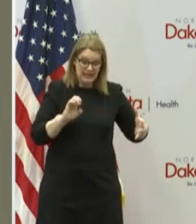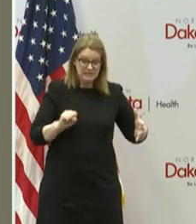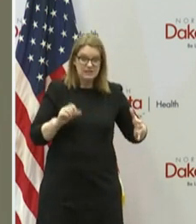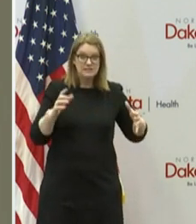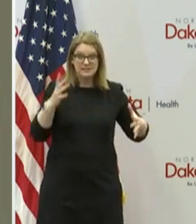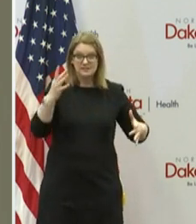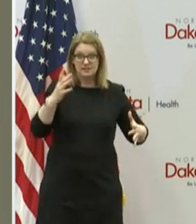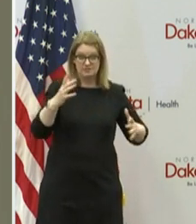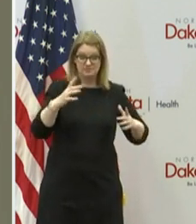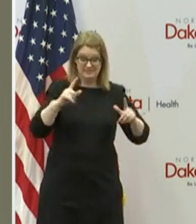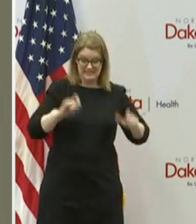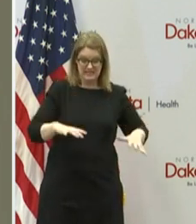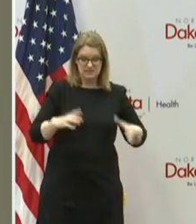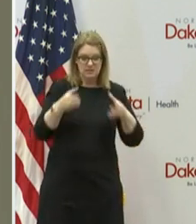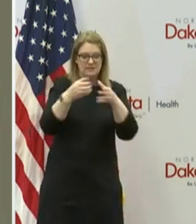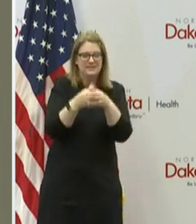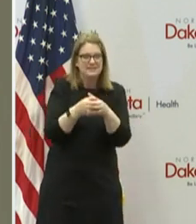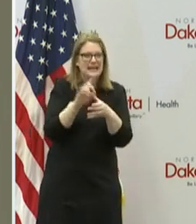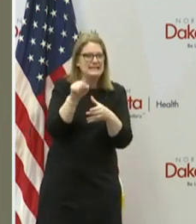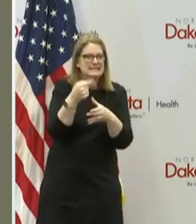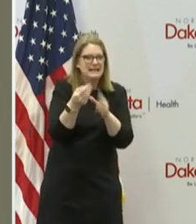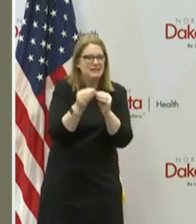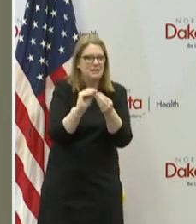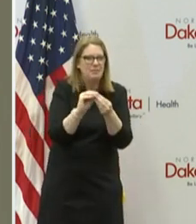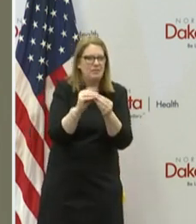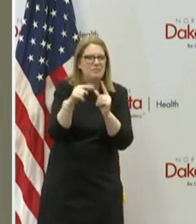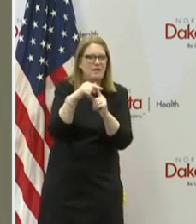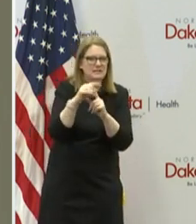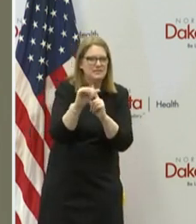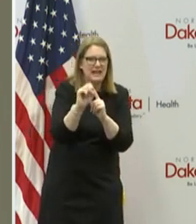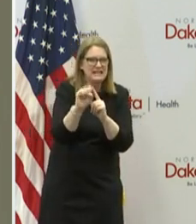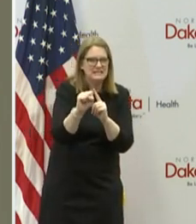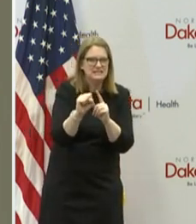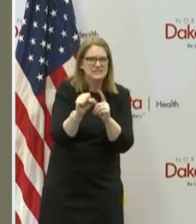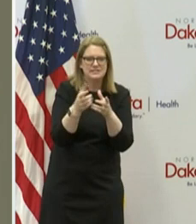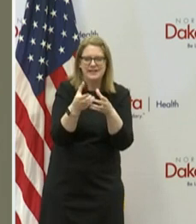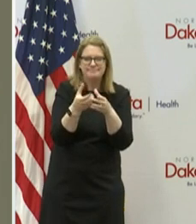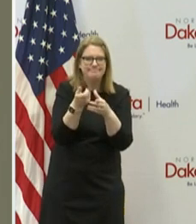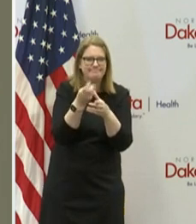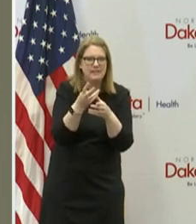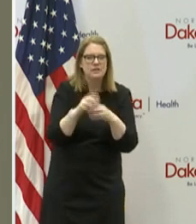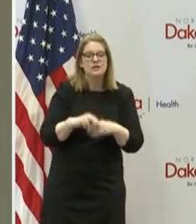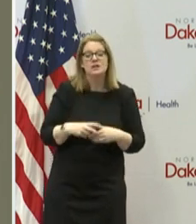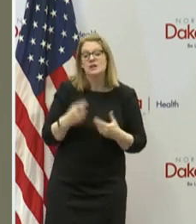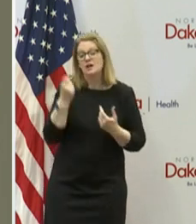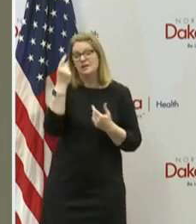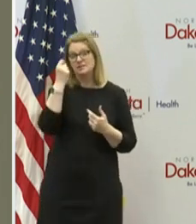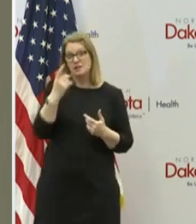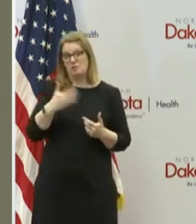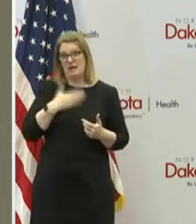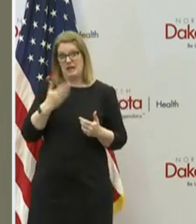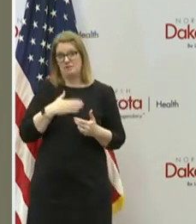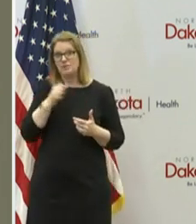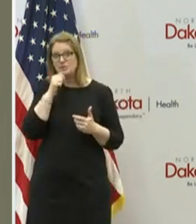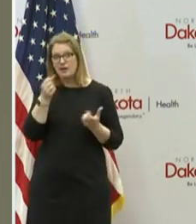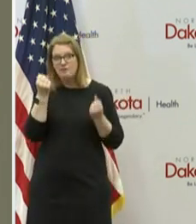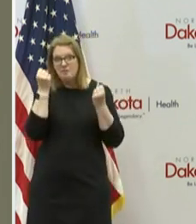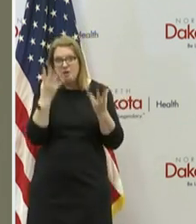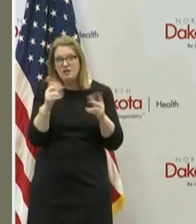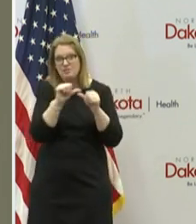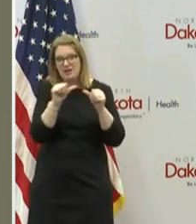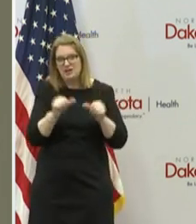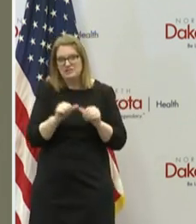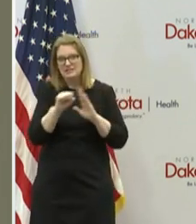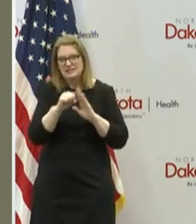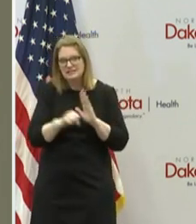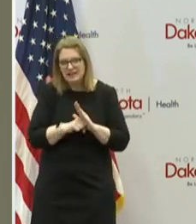great work is being done, and we're fortunate that we don't have multiple areas in the state that we've got to focus on, because most of the